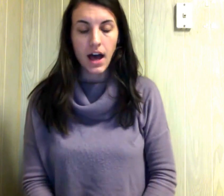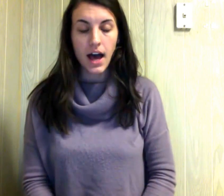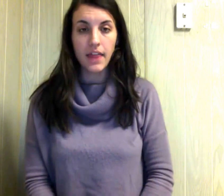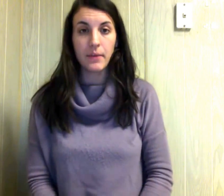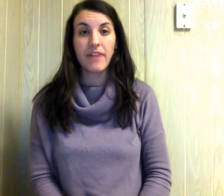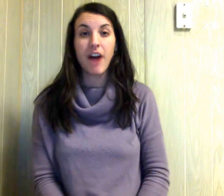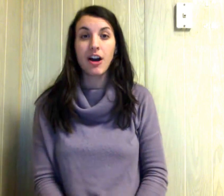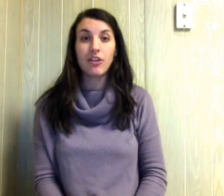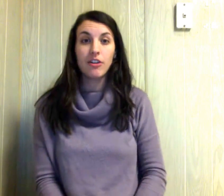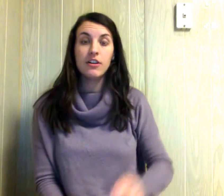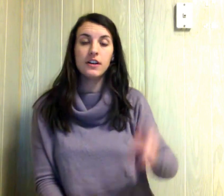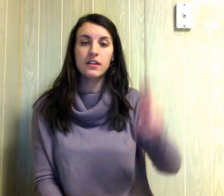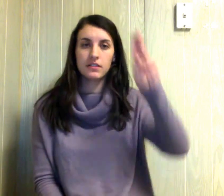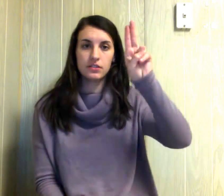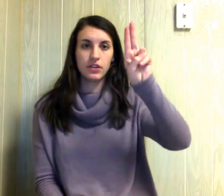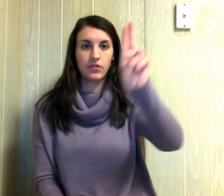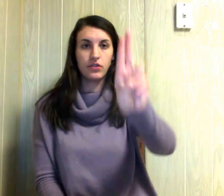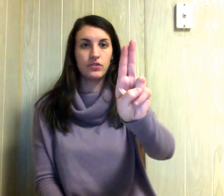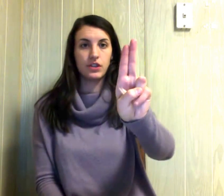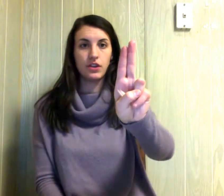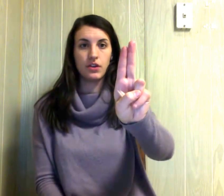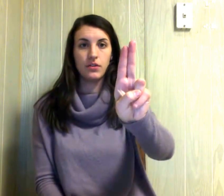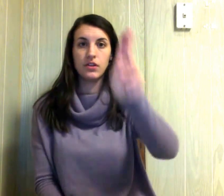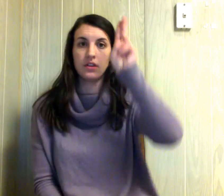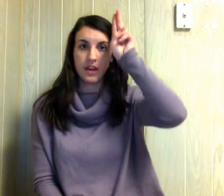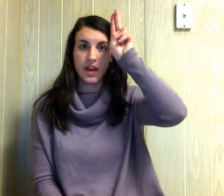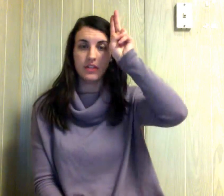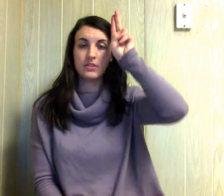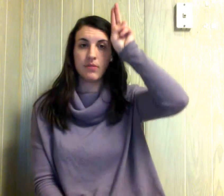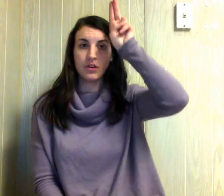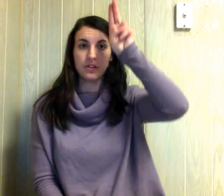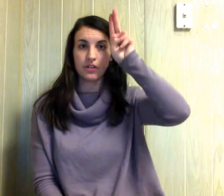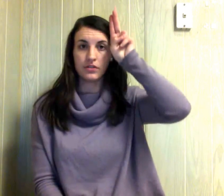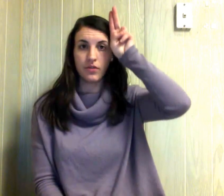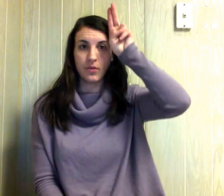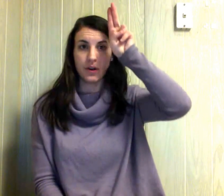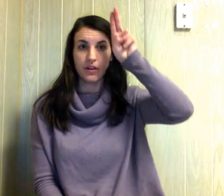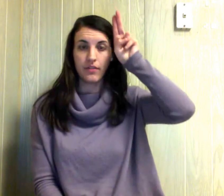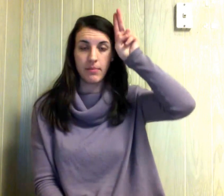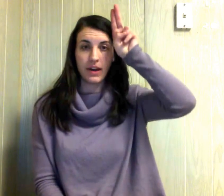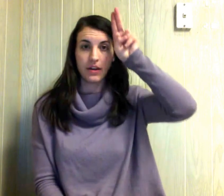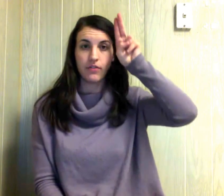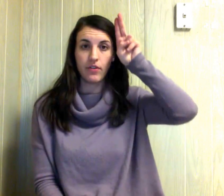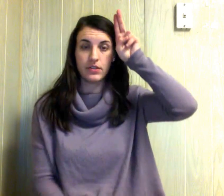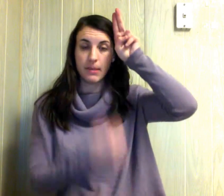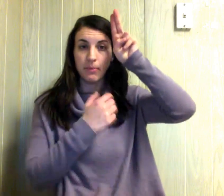Then we have uncle. So use the U and small circles forward right by your temple.